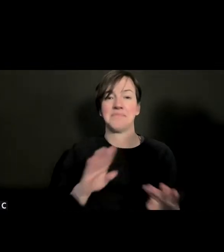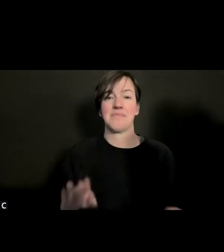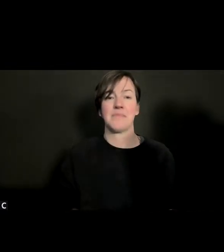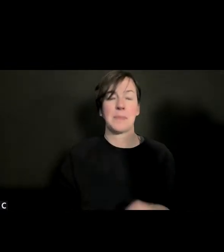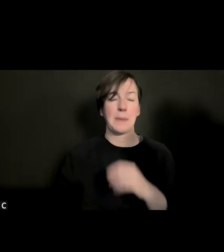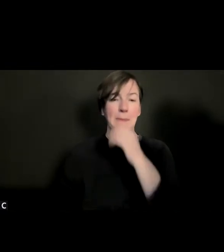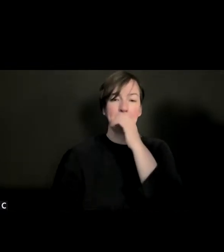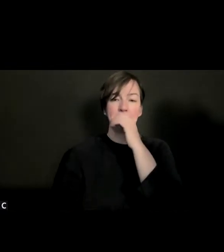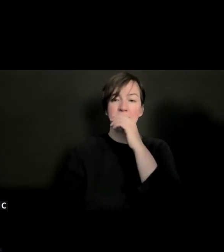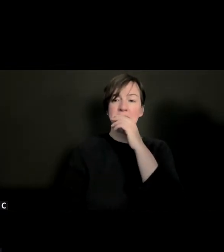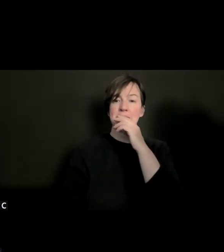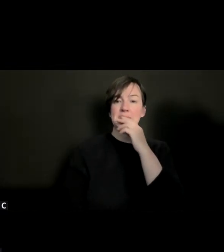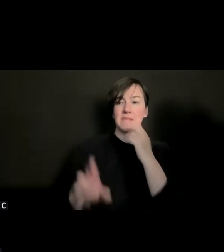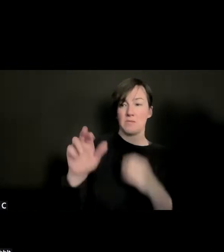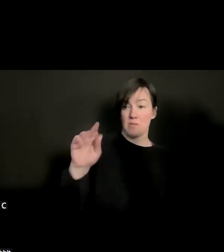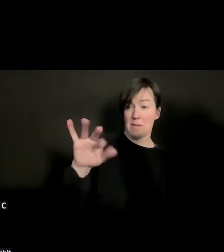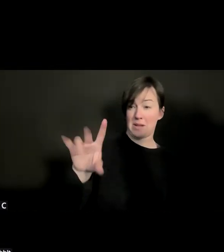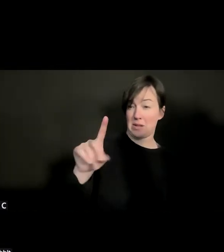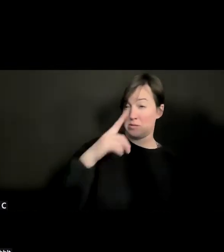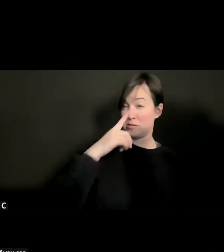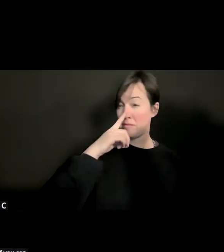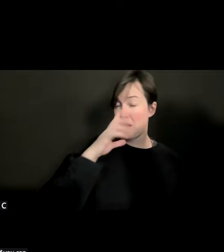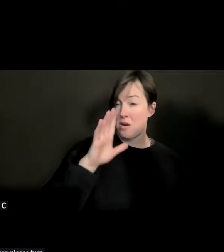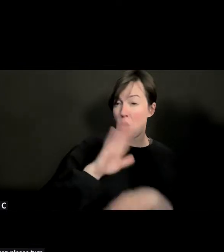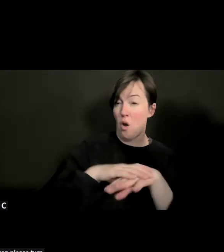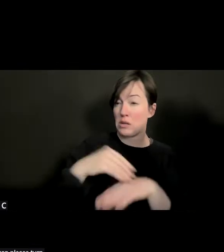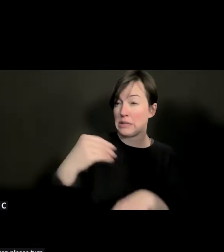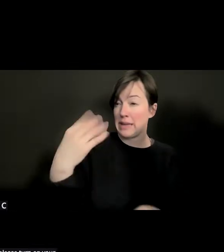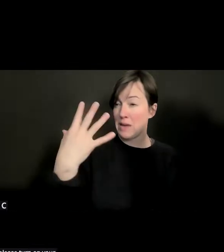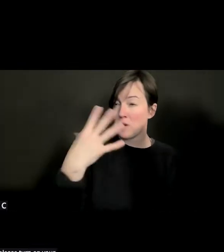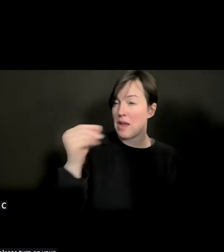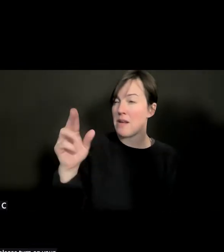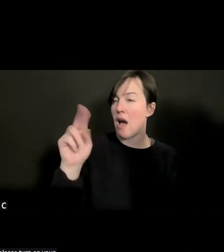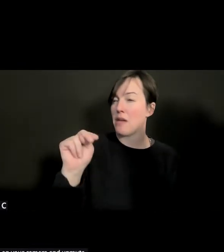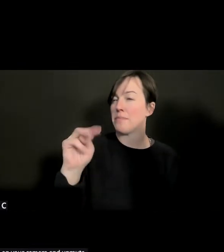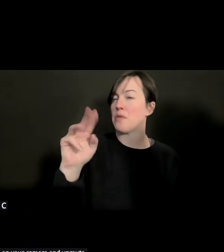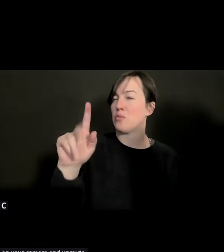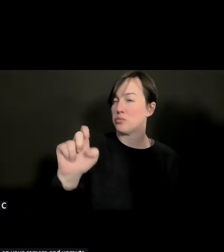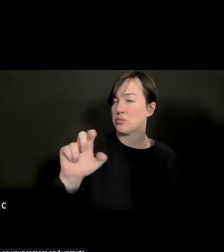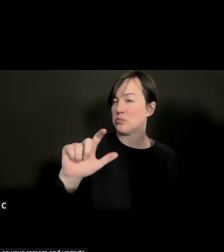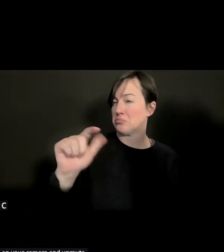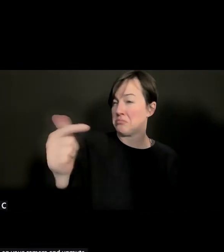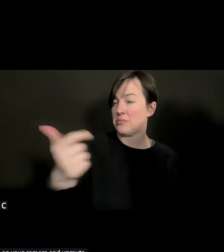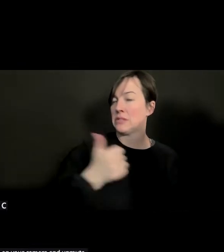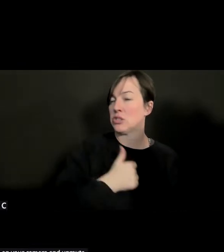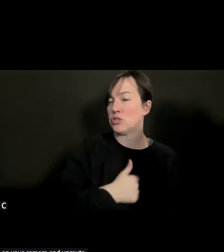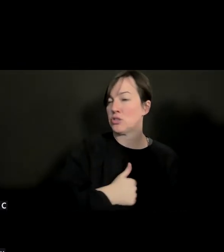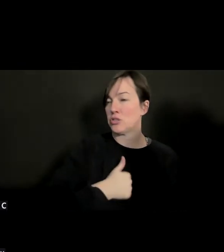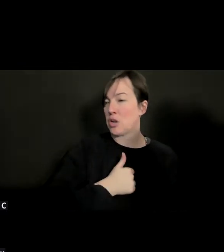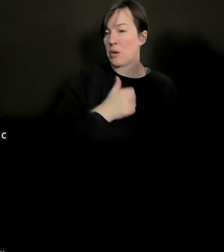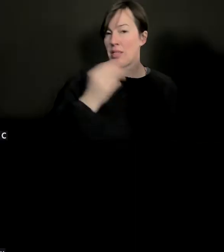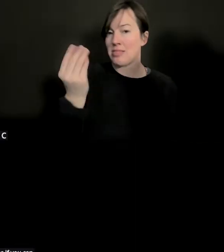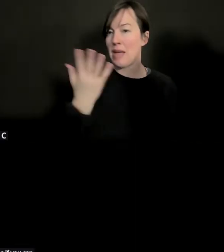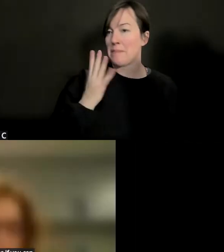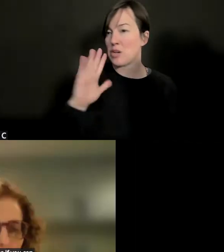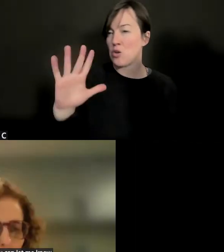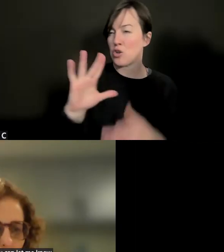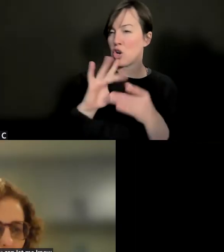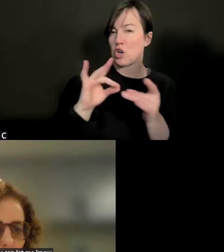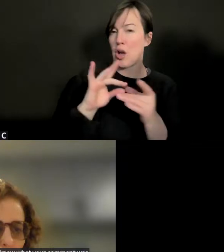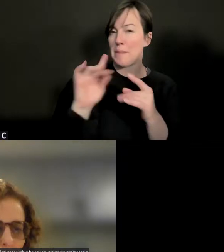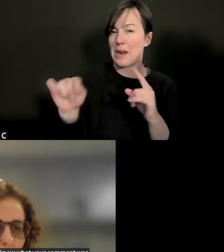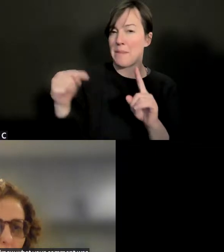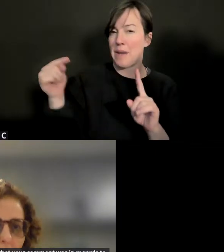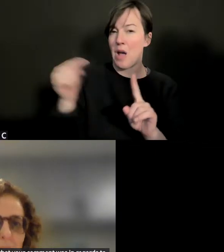Okay, Ravid, if you can please turn on your camera and unmute. And my apologies, if you can let me know what your comment was in regards